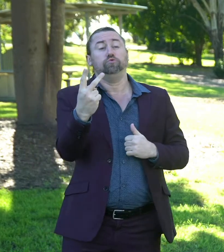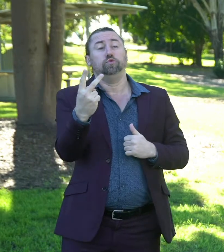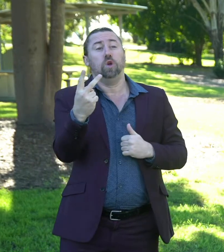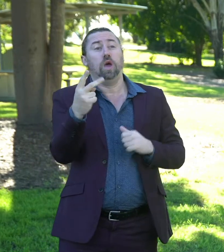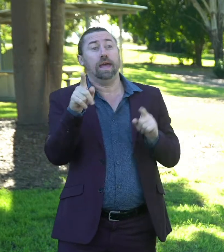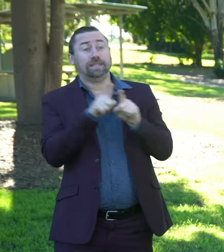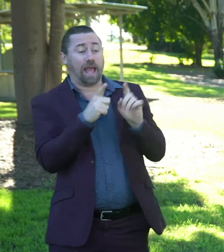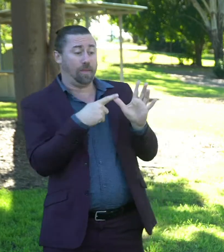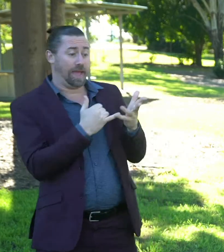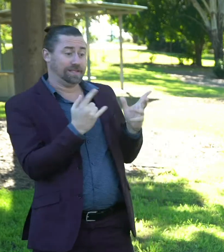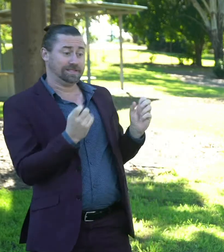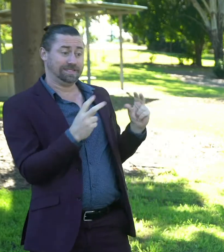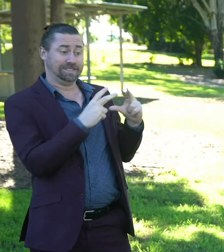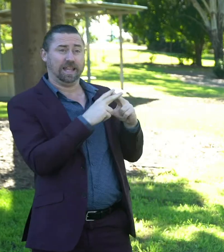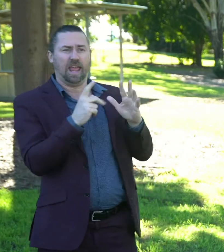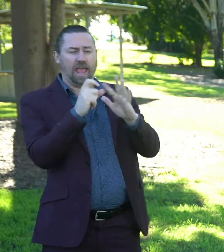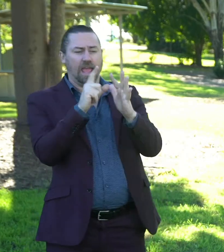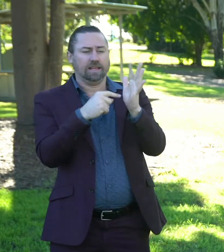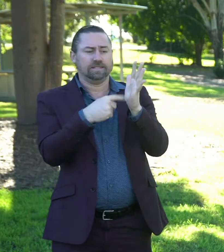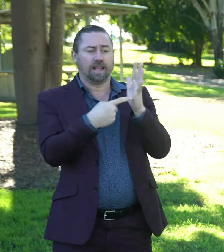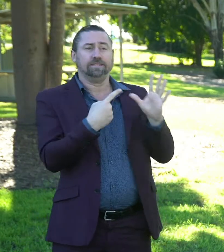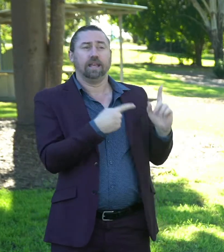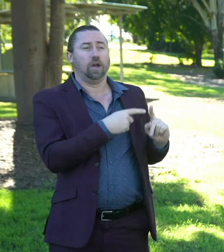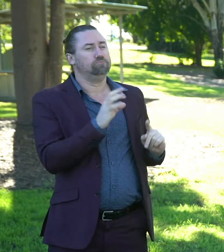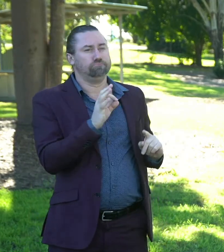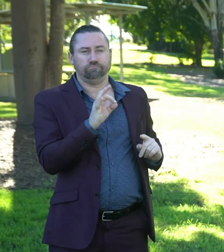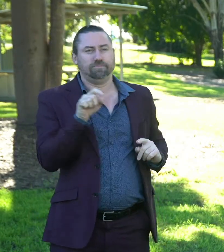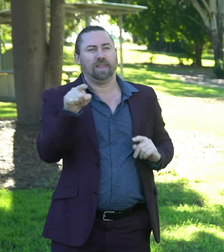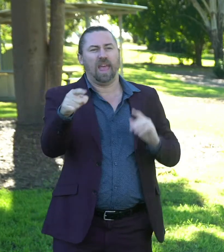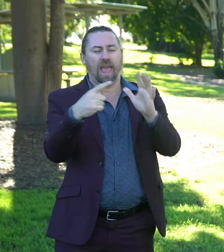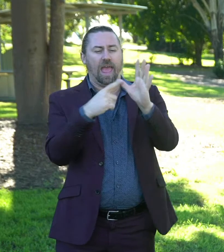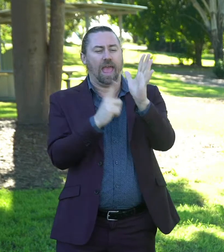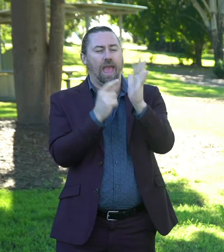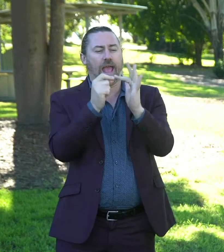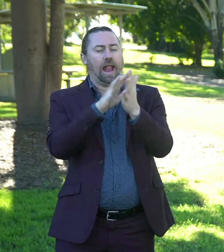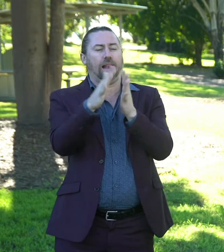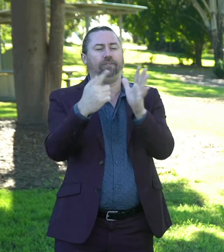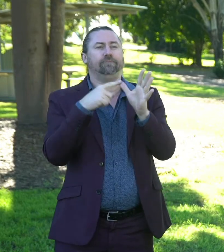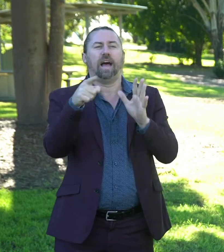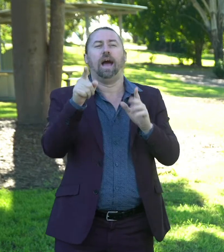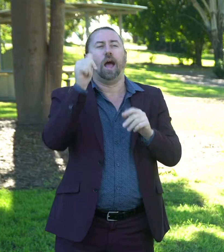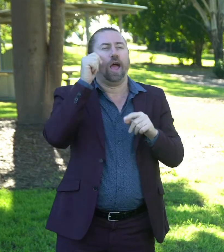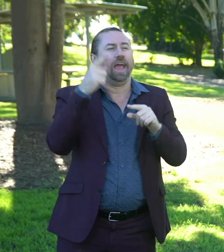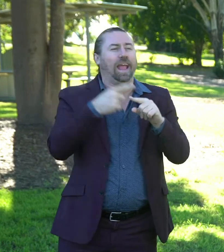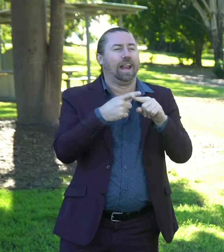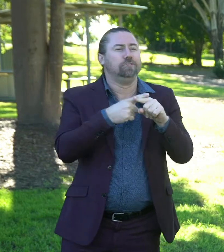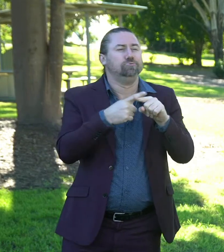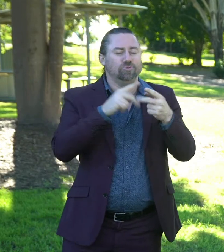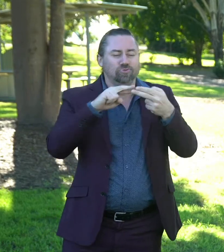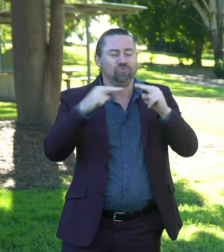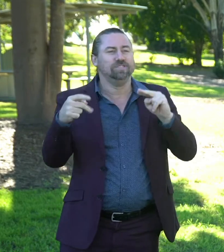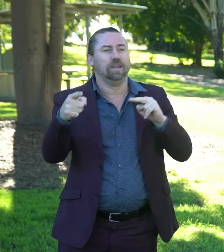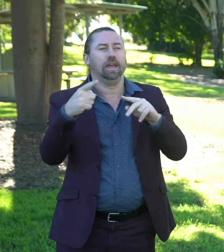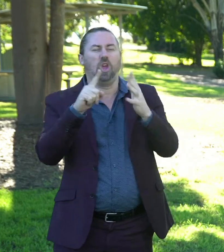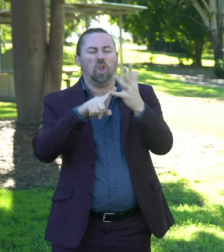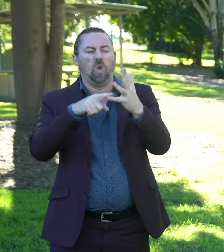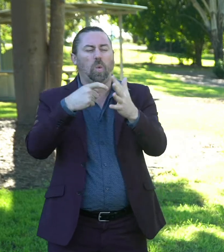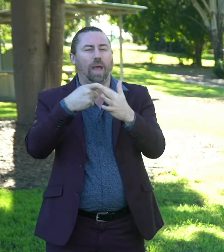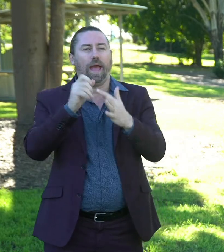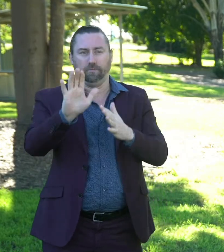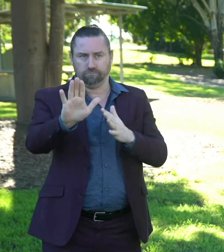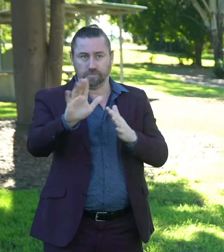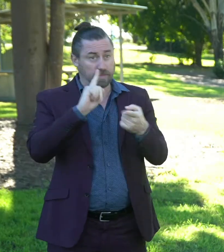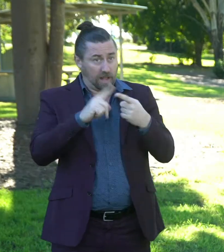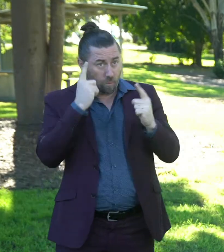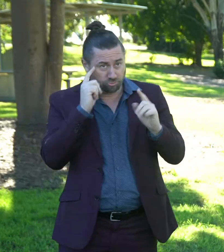Sydney. This is the Alpha strain, which is the UK strain, but we are still concerned. But